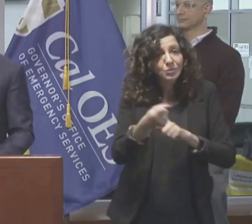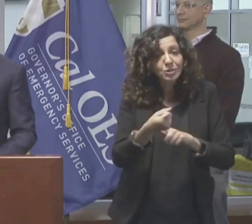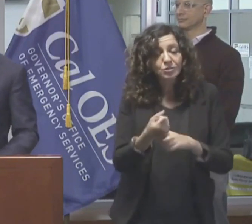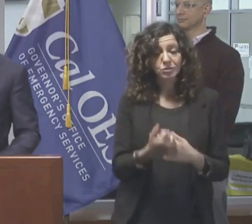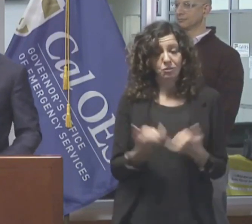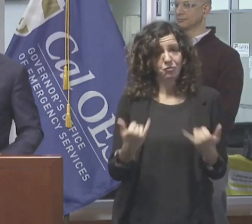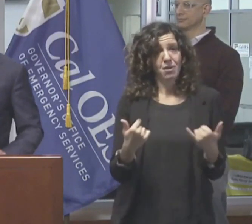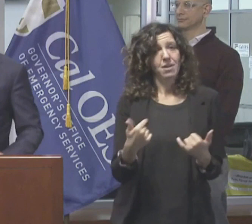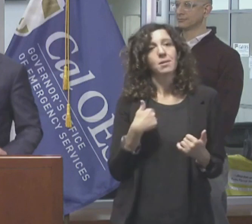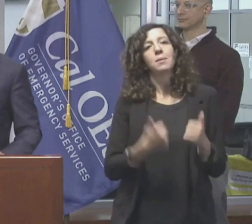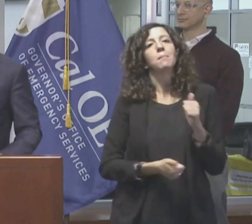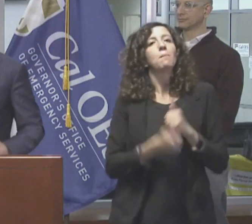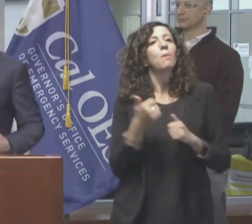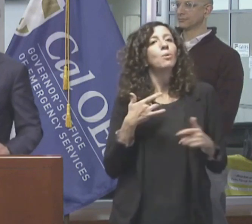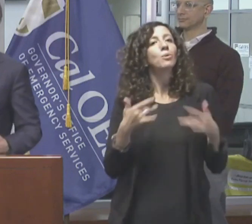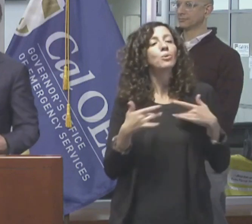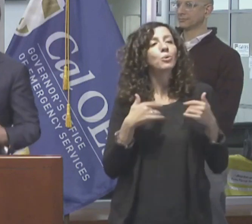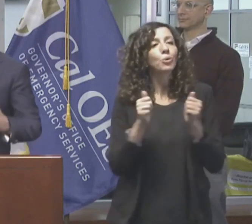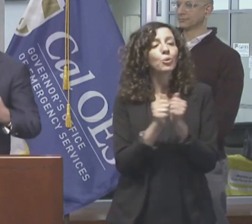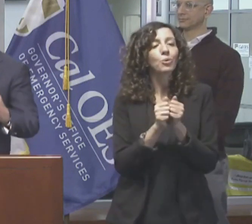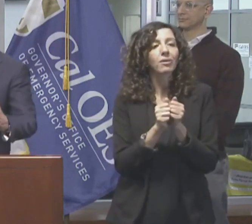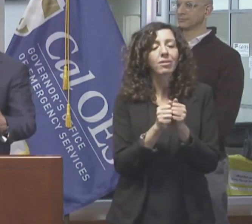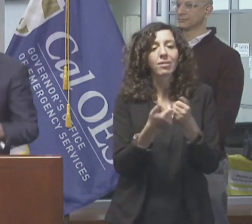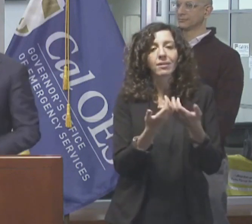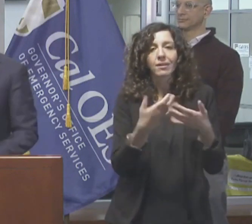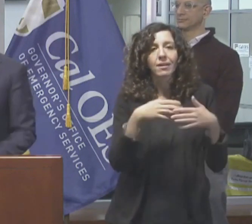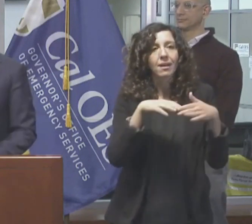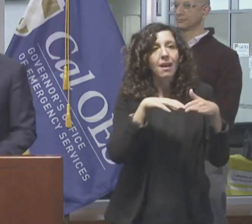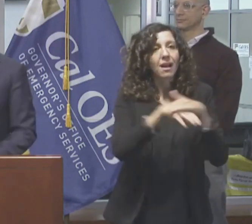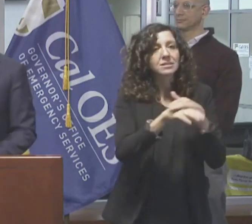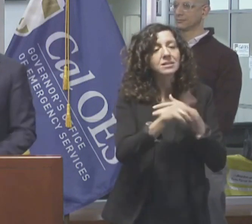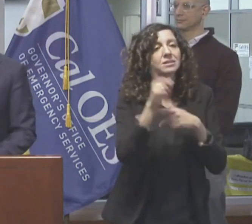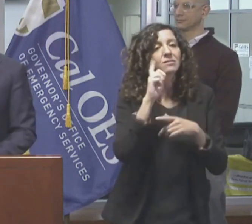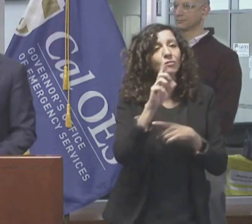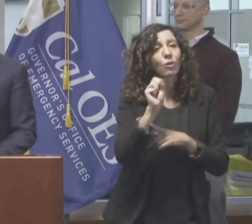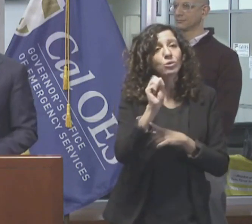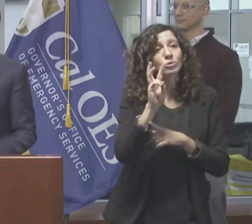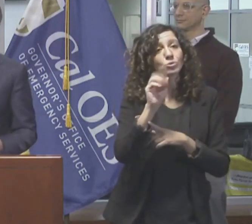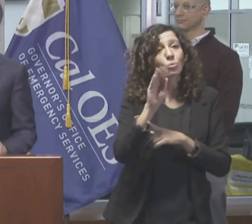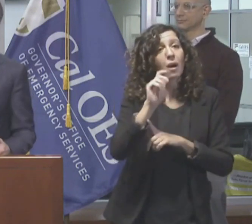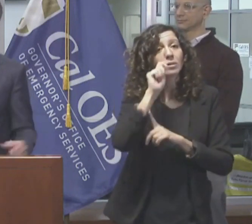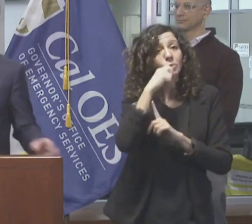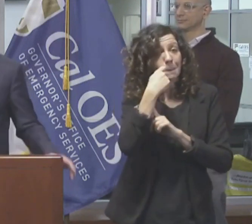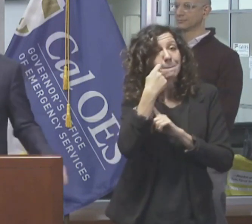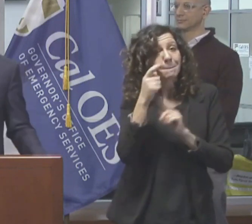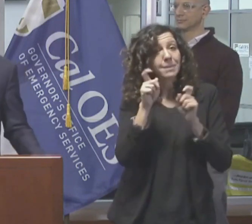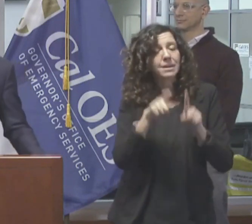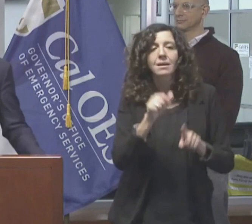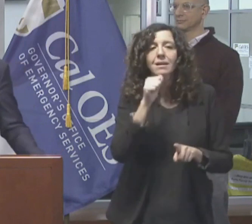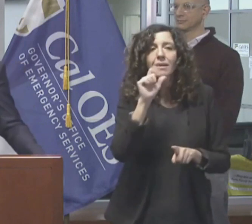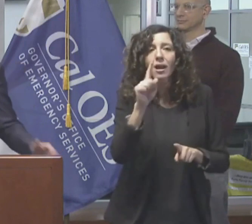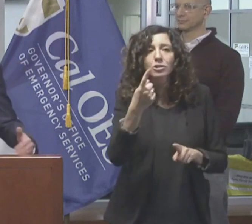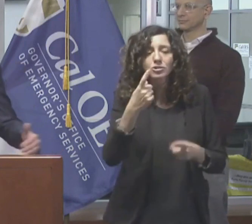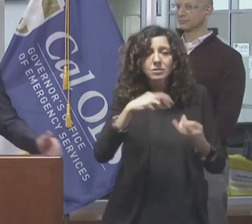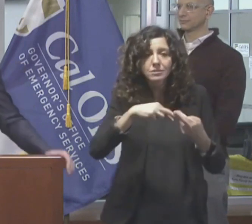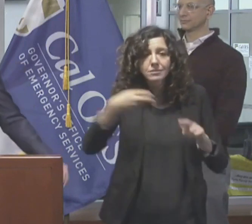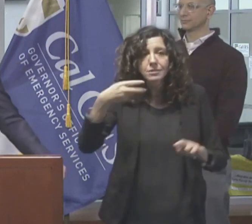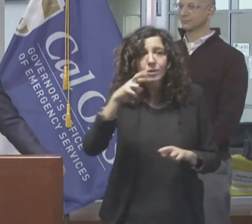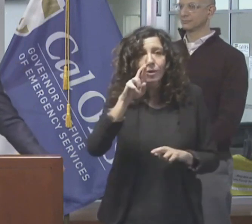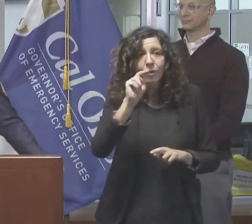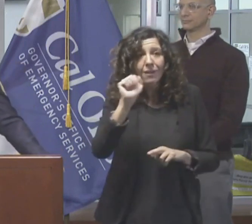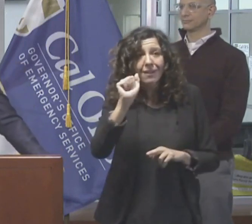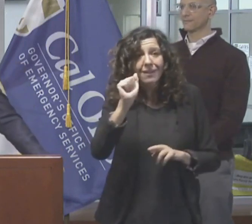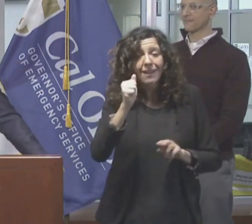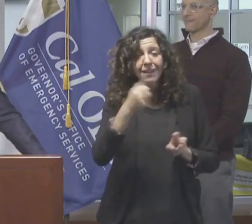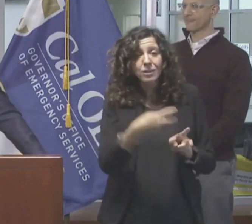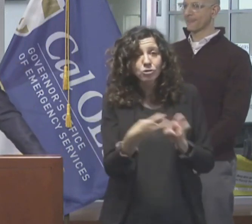worried now about access to adequate number of swabs, not just the RNA extraction kits and some